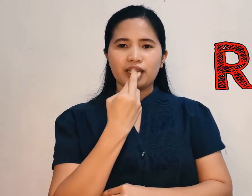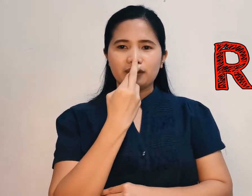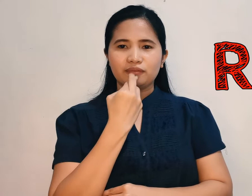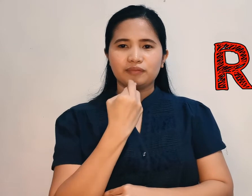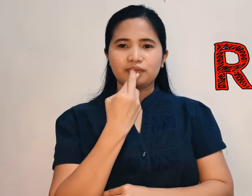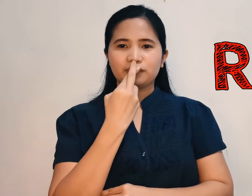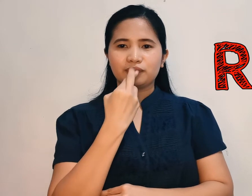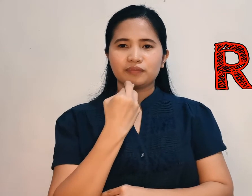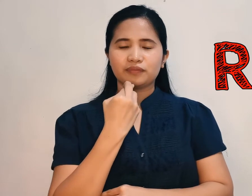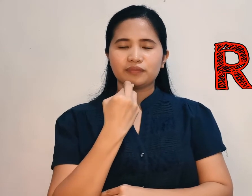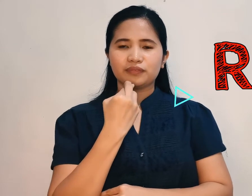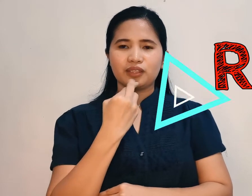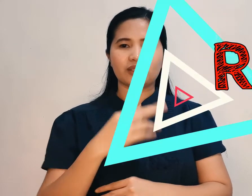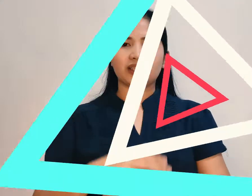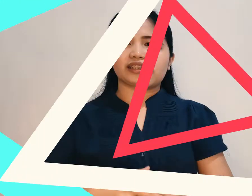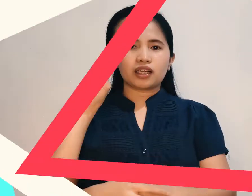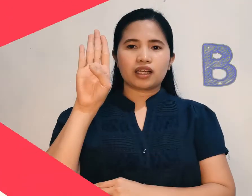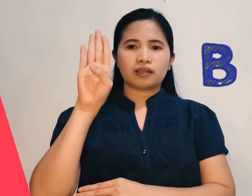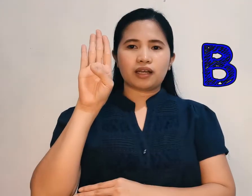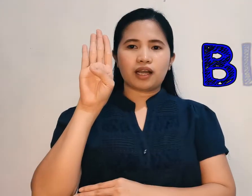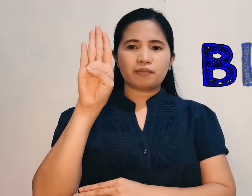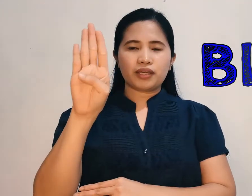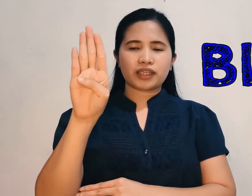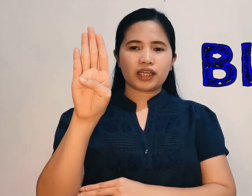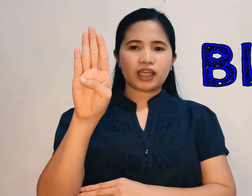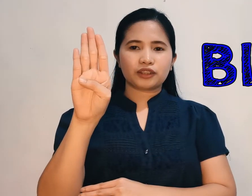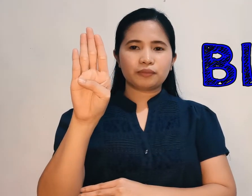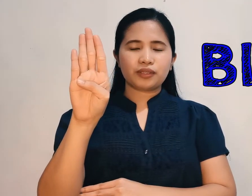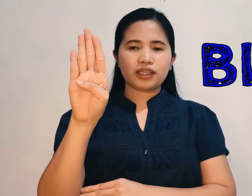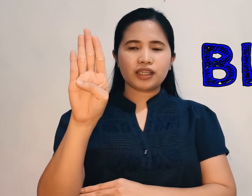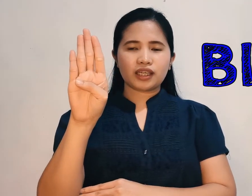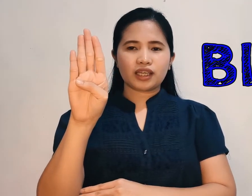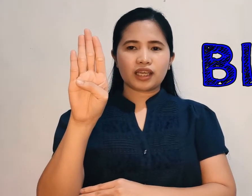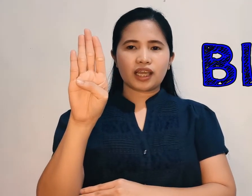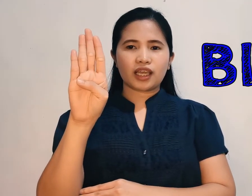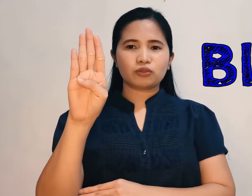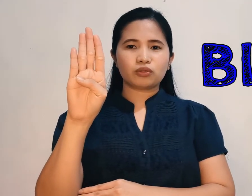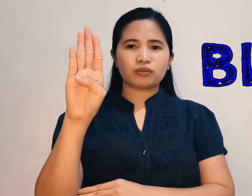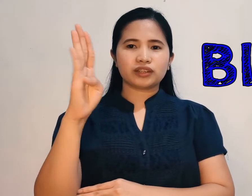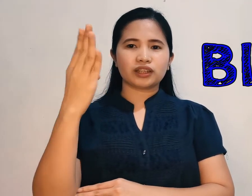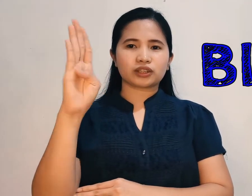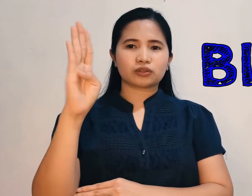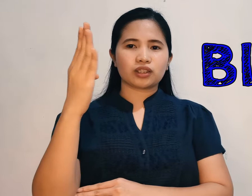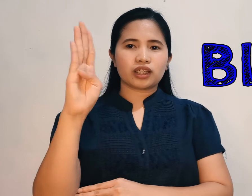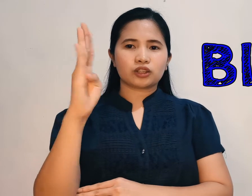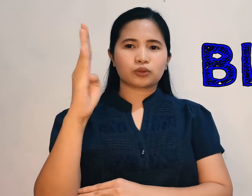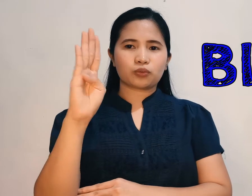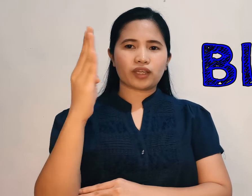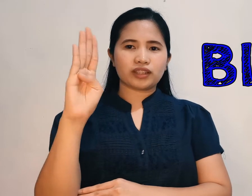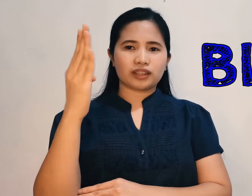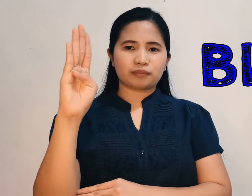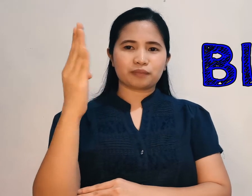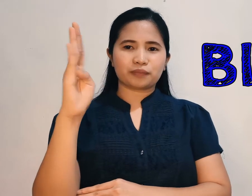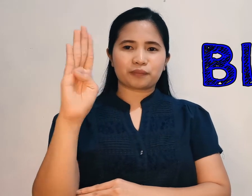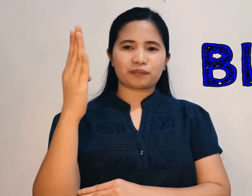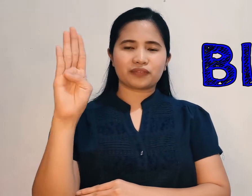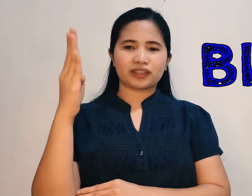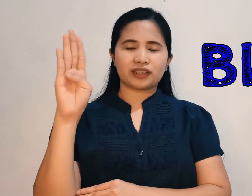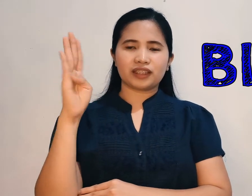Red. Okay, next, make a letter B, and we will just sway it